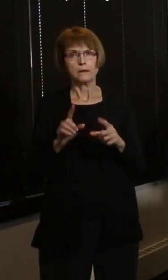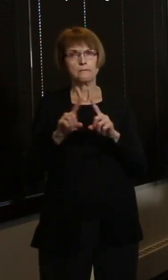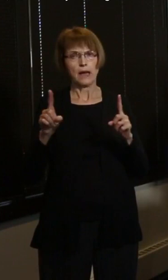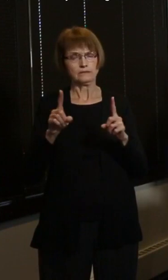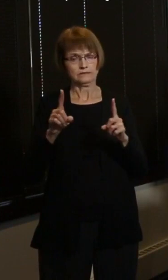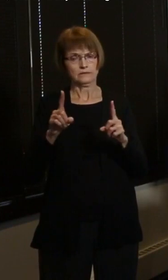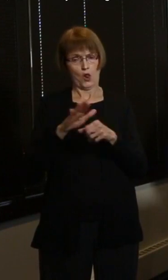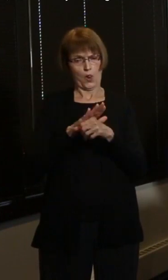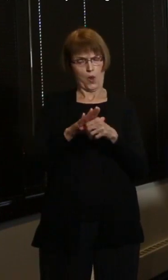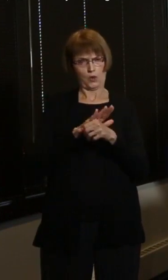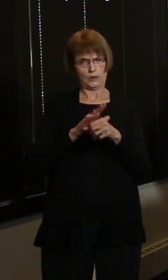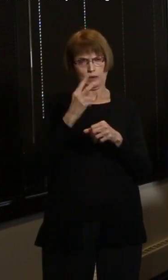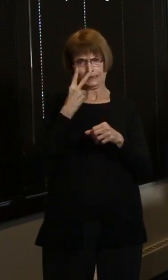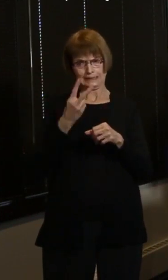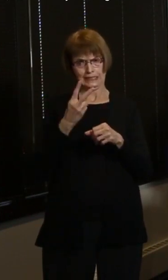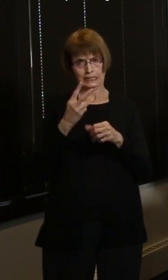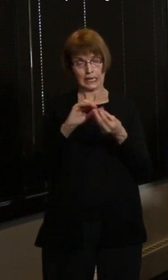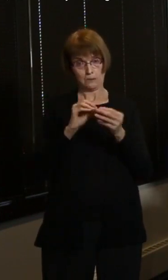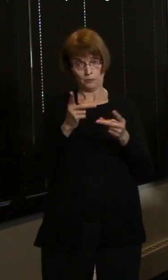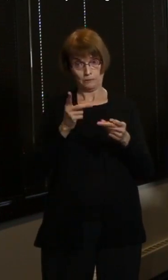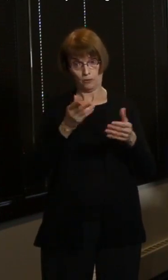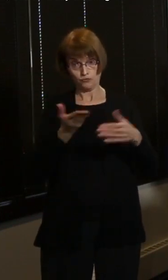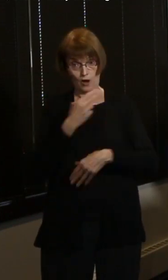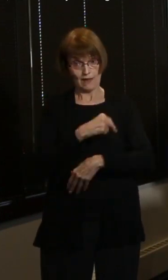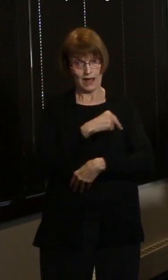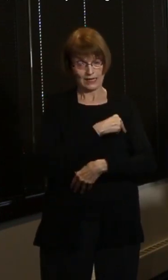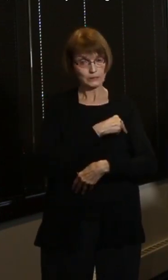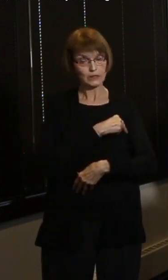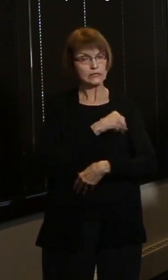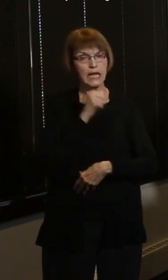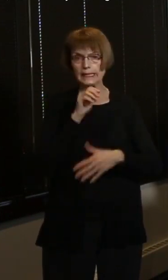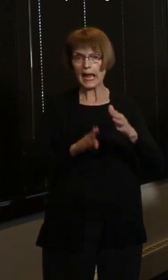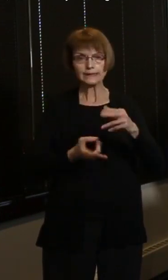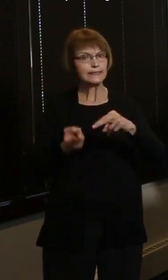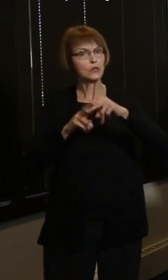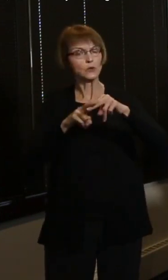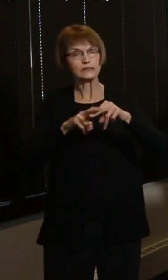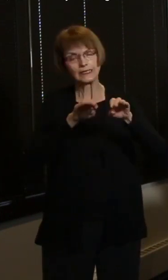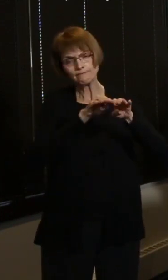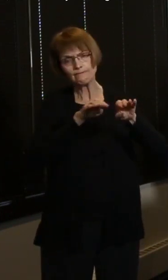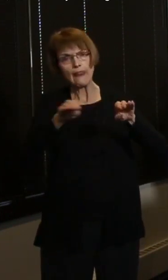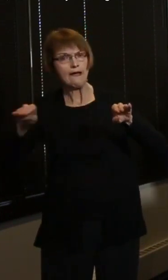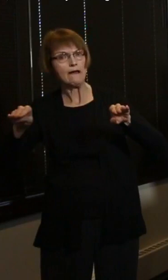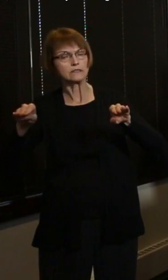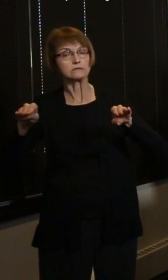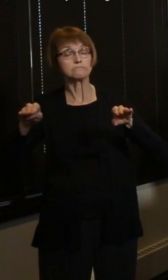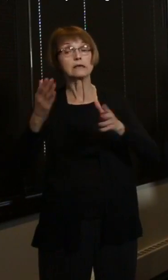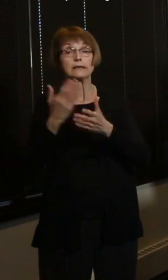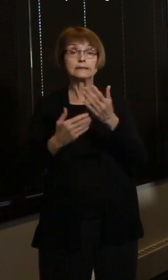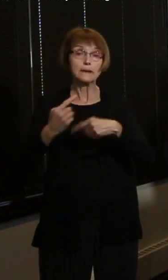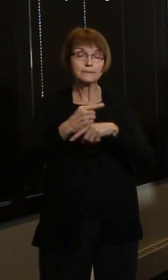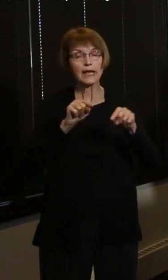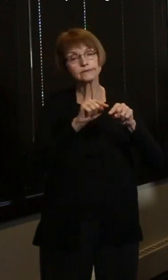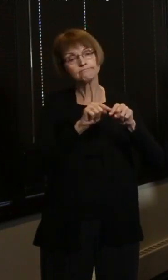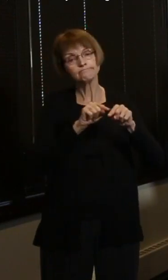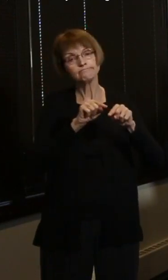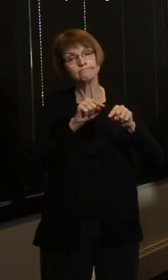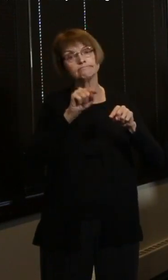flattening of admissions more so than an increase in admissions. And so sometimes, some days it will